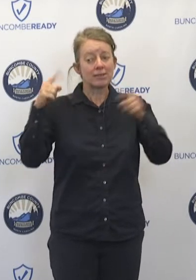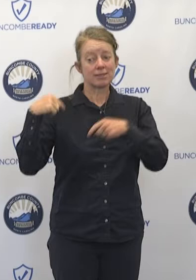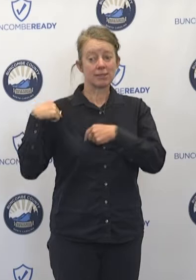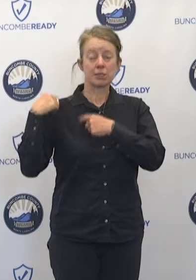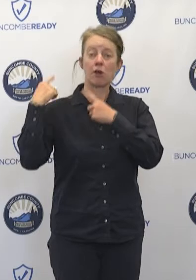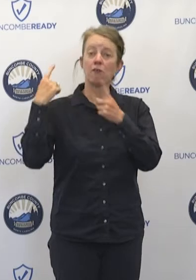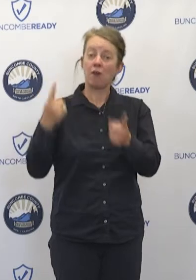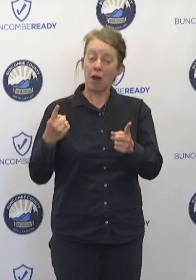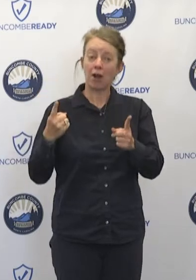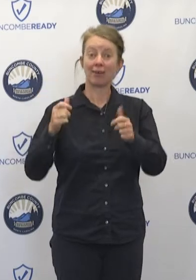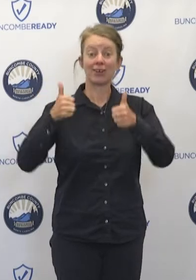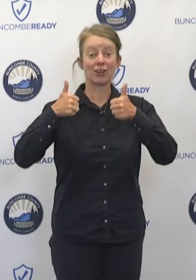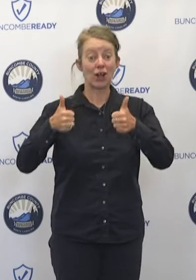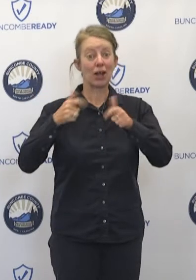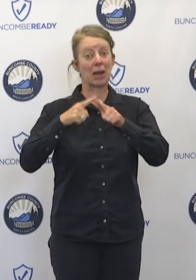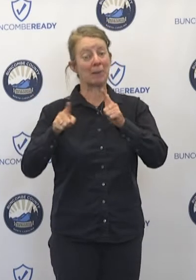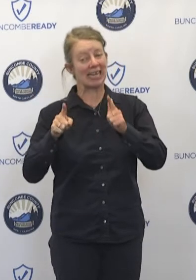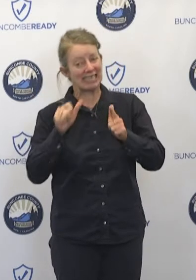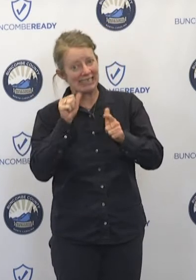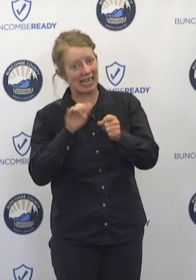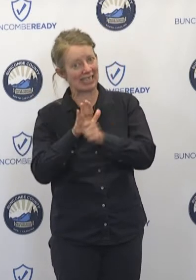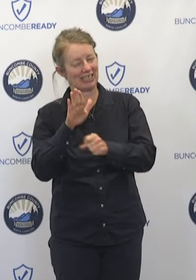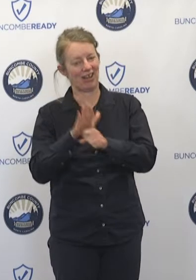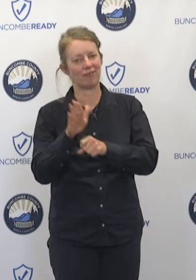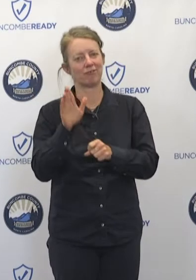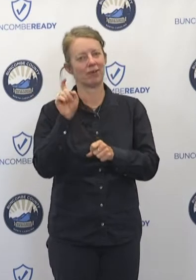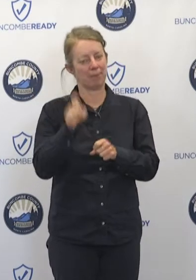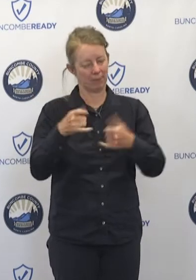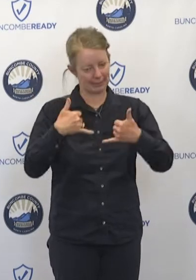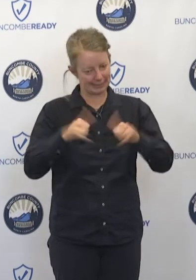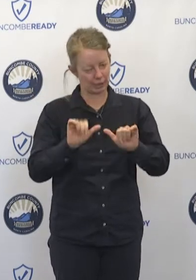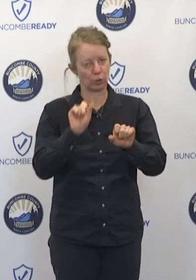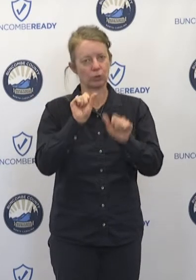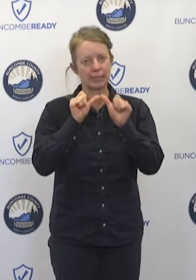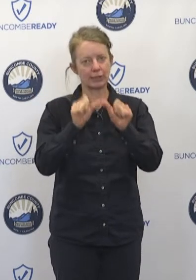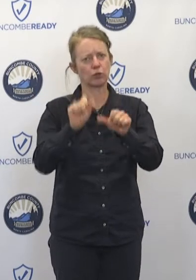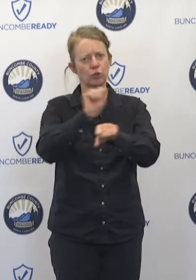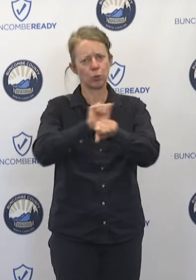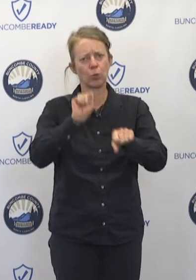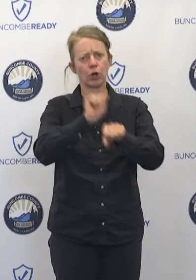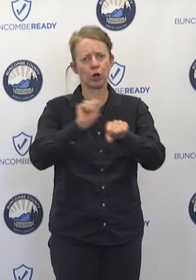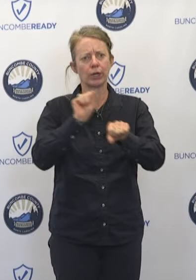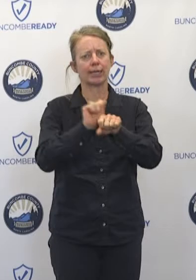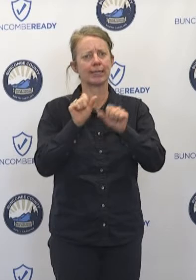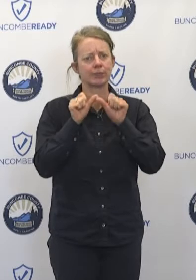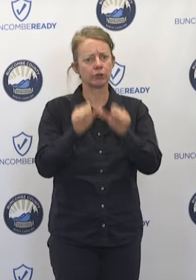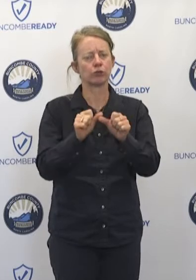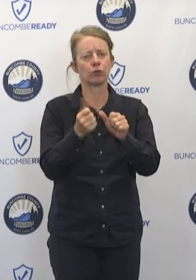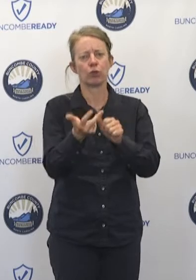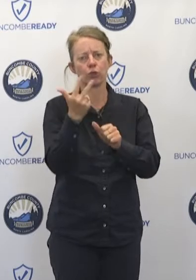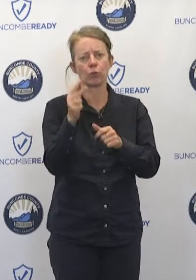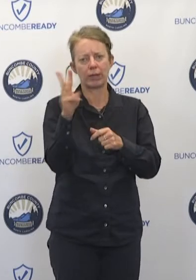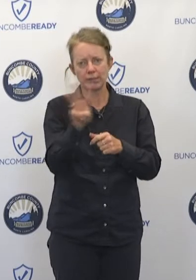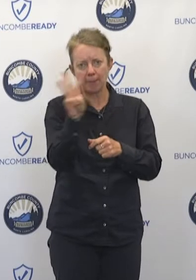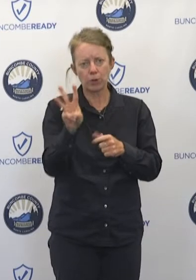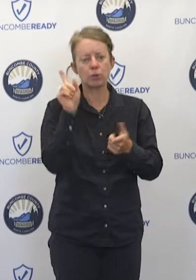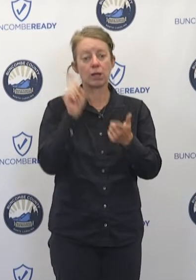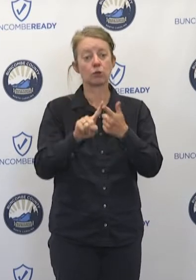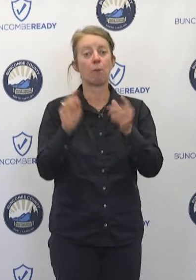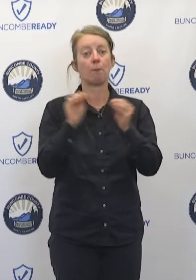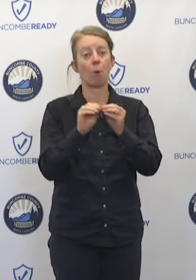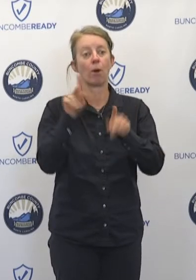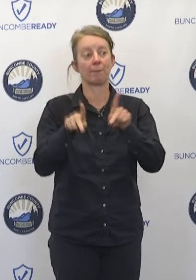still so fragile. We must stay diligent and confident in the 3 W's until more of our neighbors are